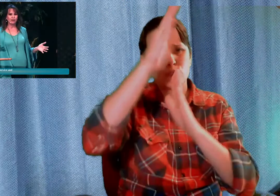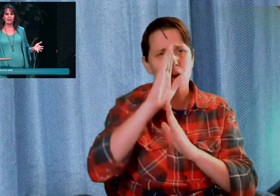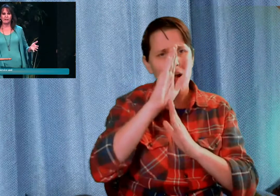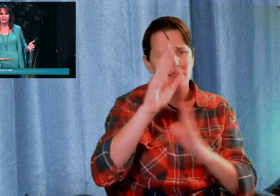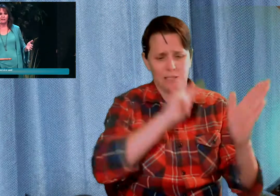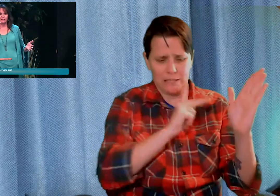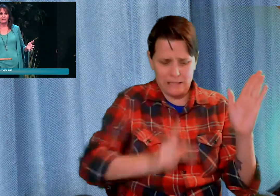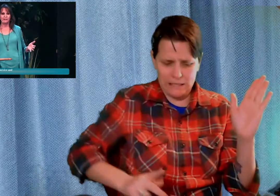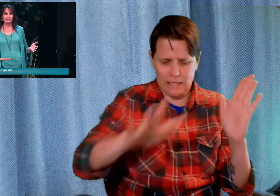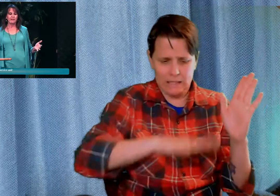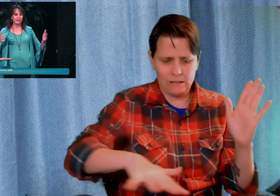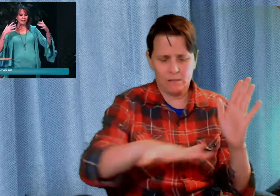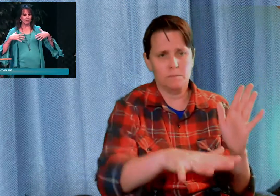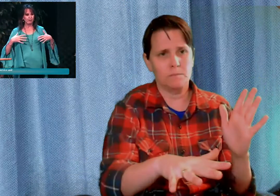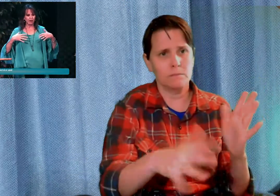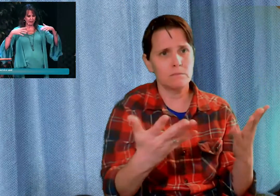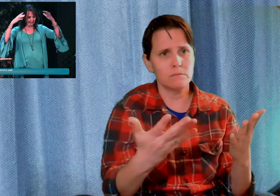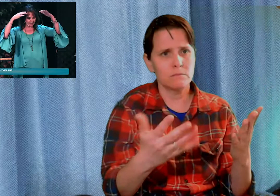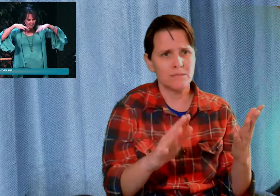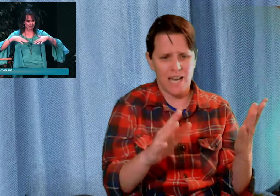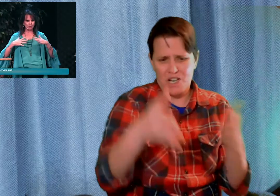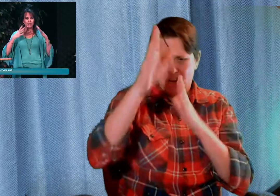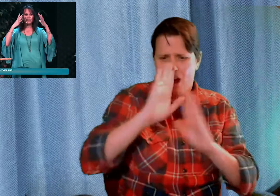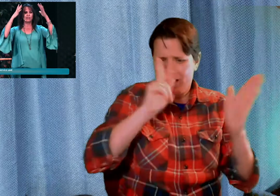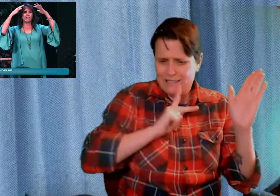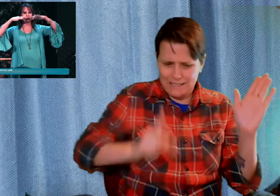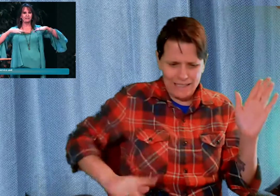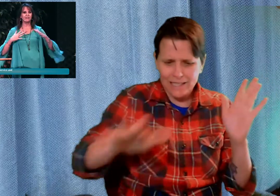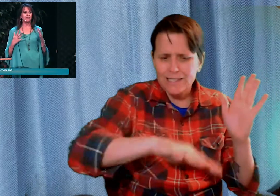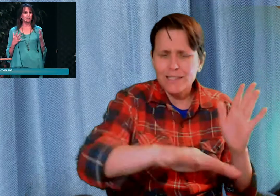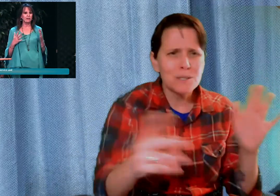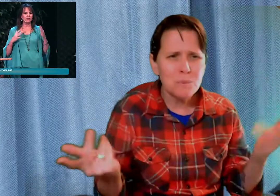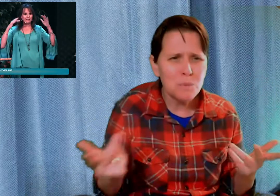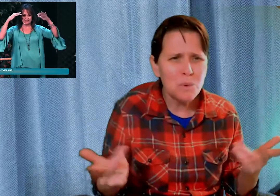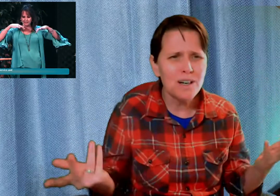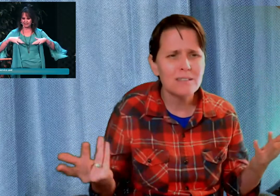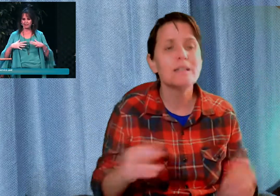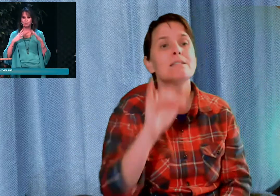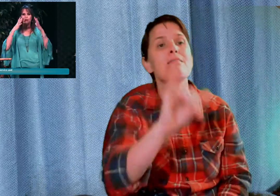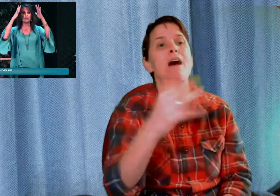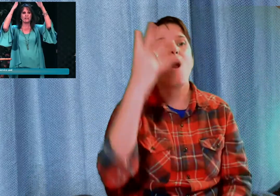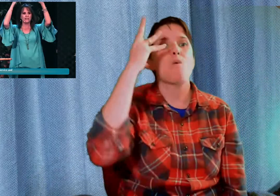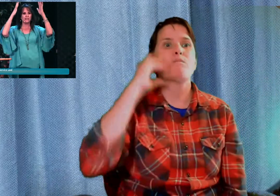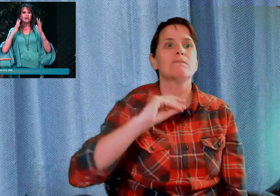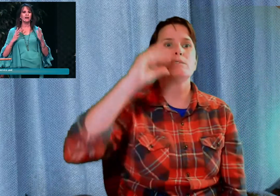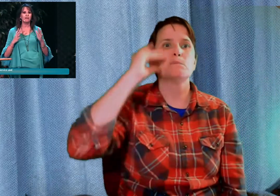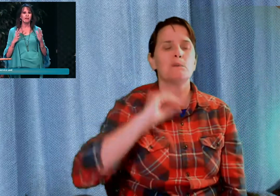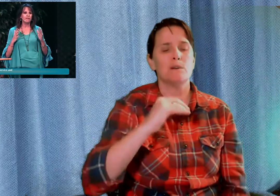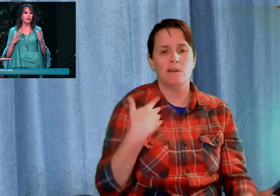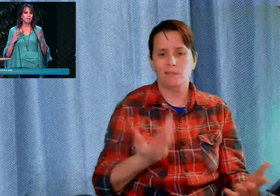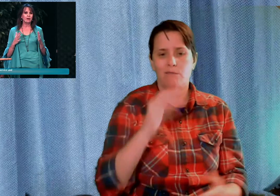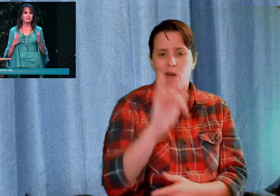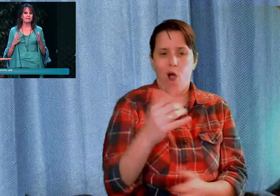of God? The kingdom of God is the experience of oneness. It is the experience